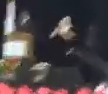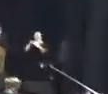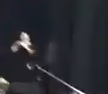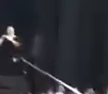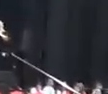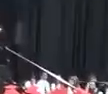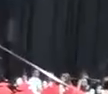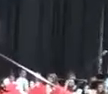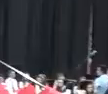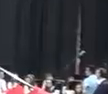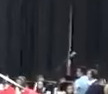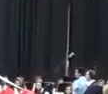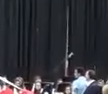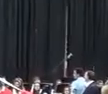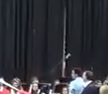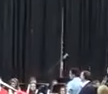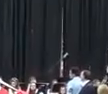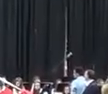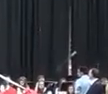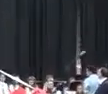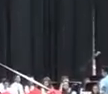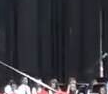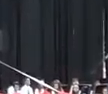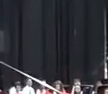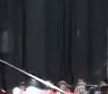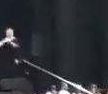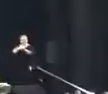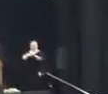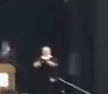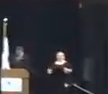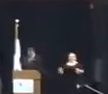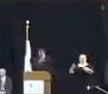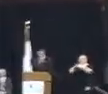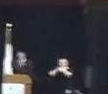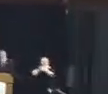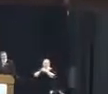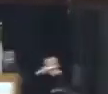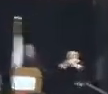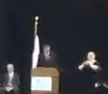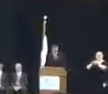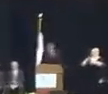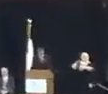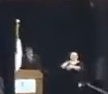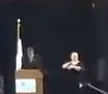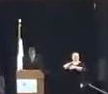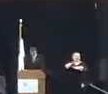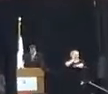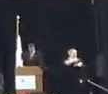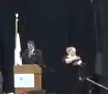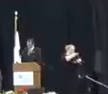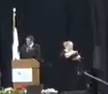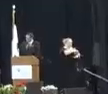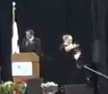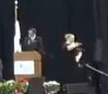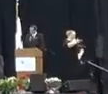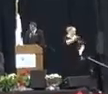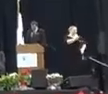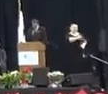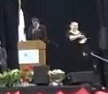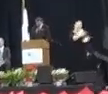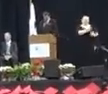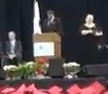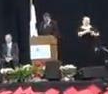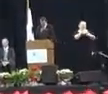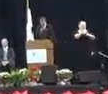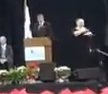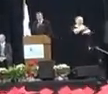present here this evening to stand and join in as our senior choir members sing a very special